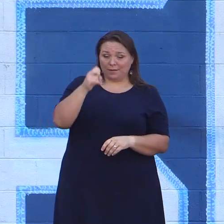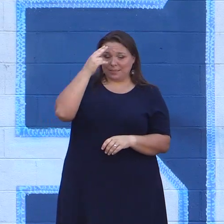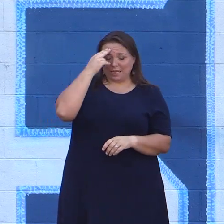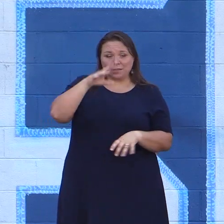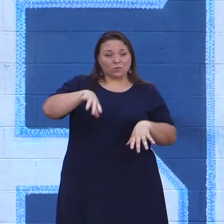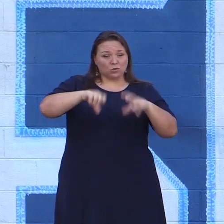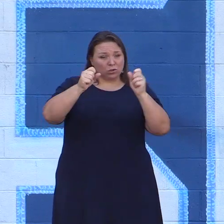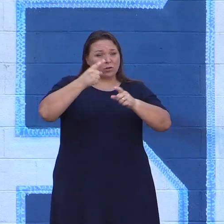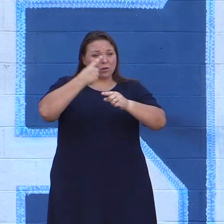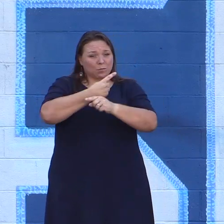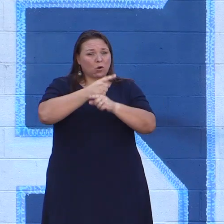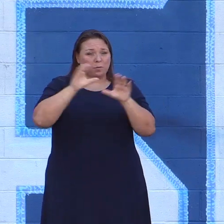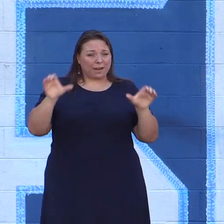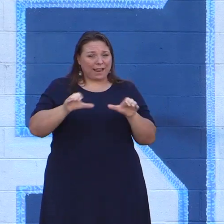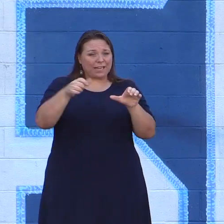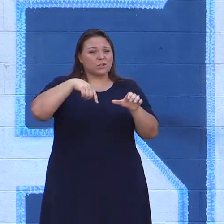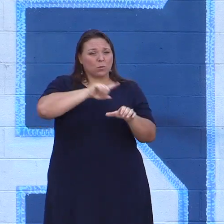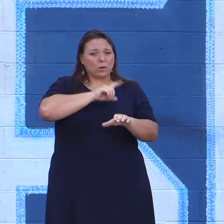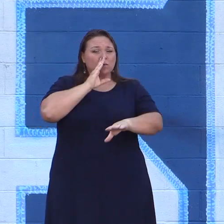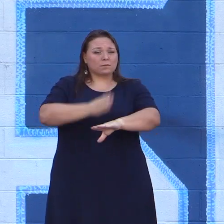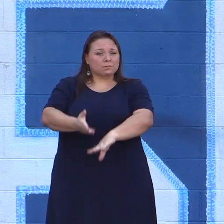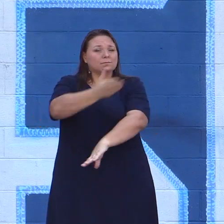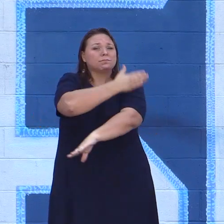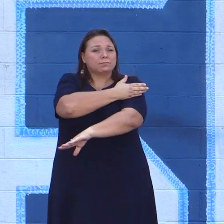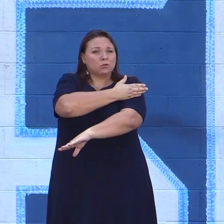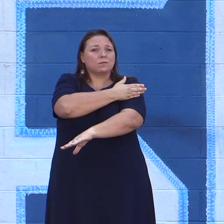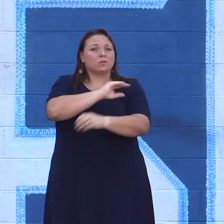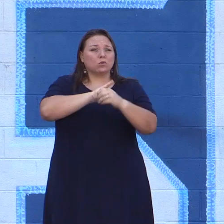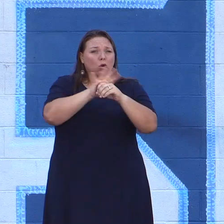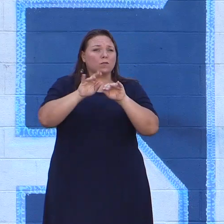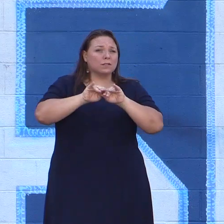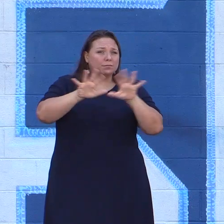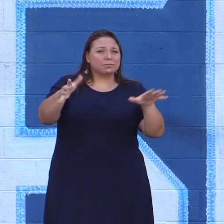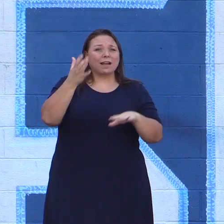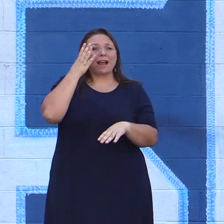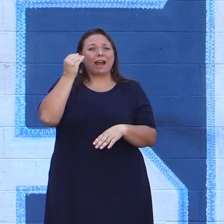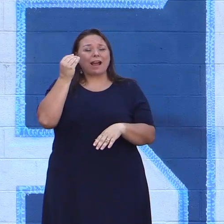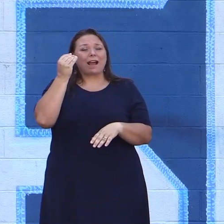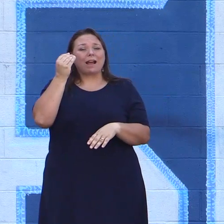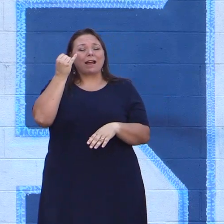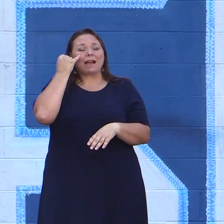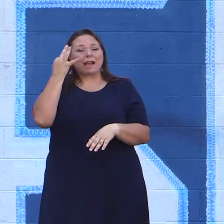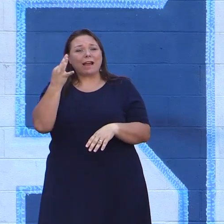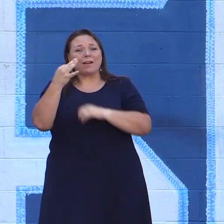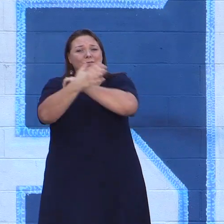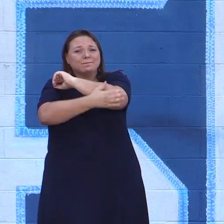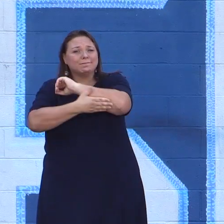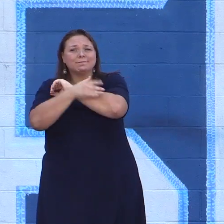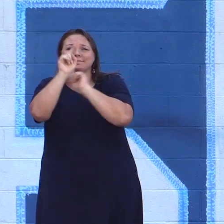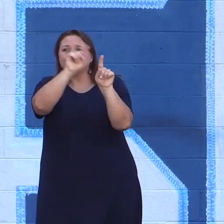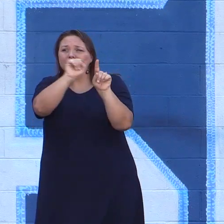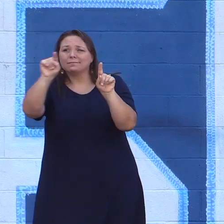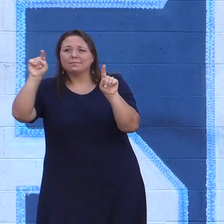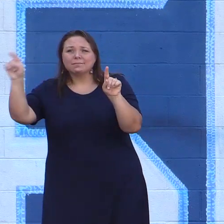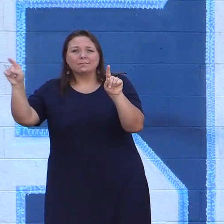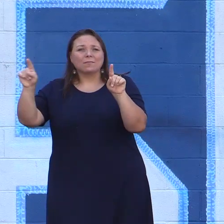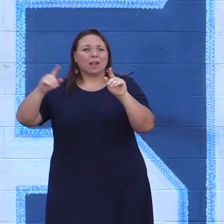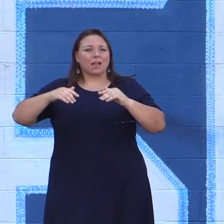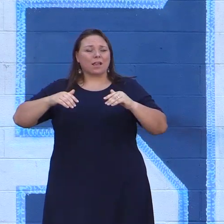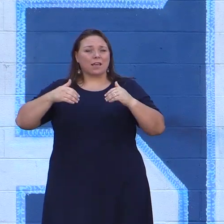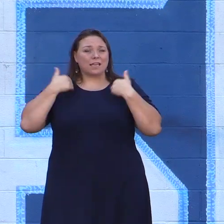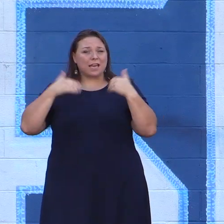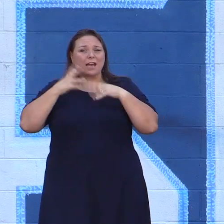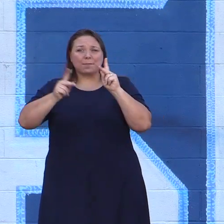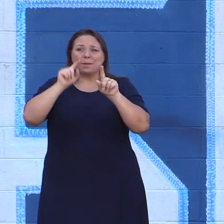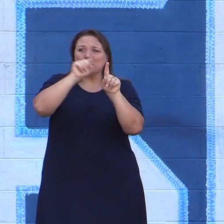appropriate action, we would do better with the disease. And if rural areas did not, that spread by young people in